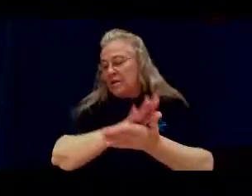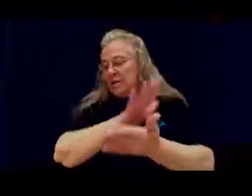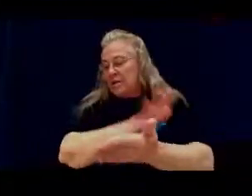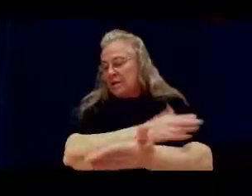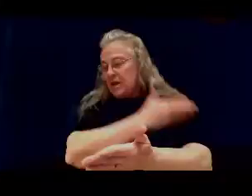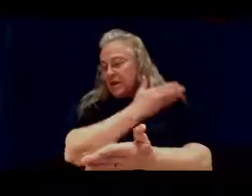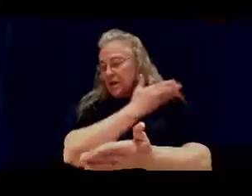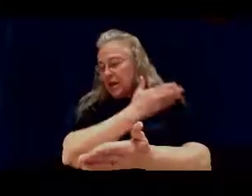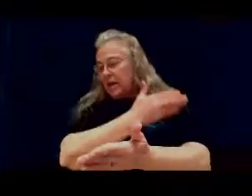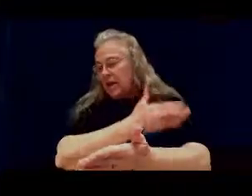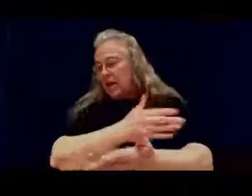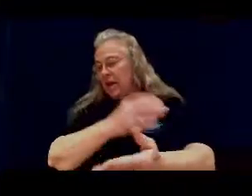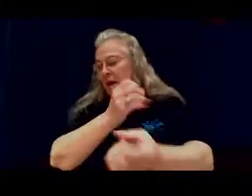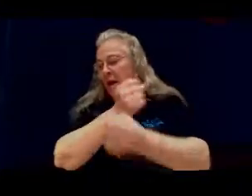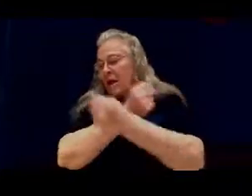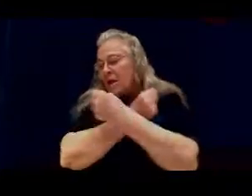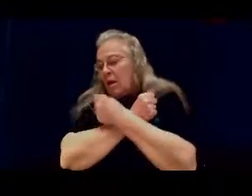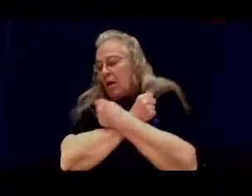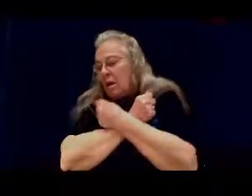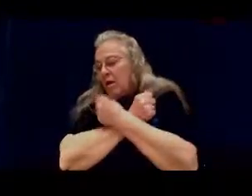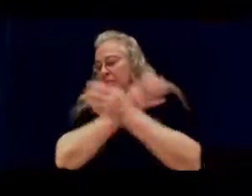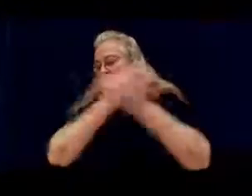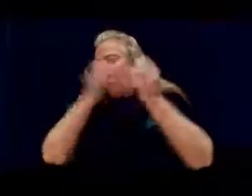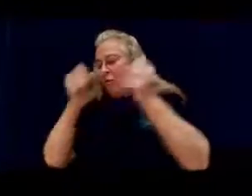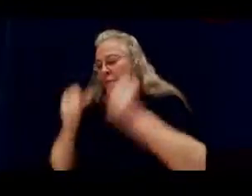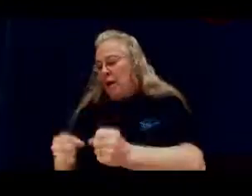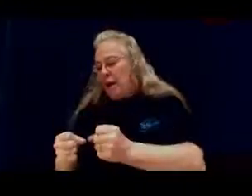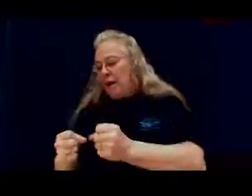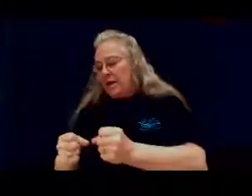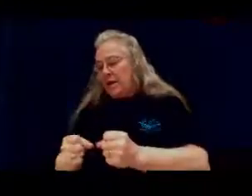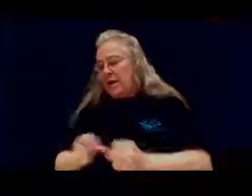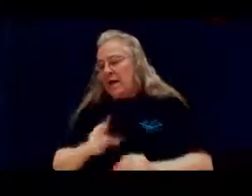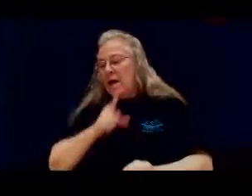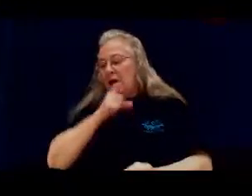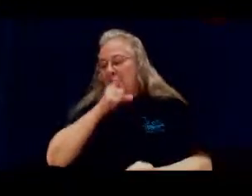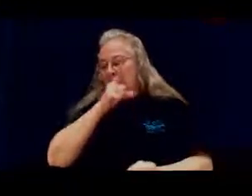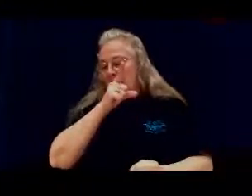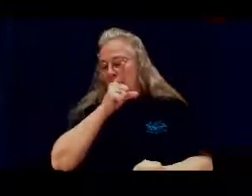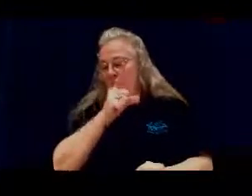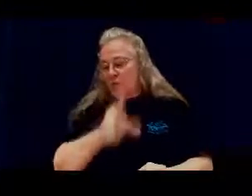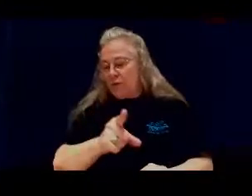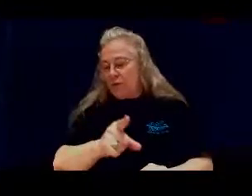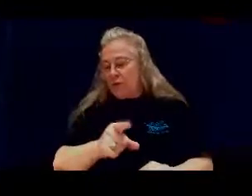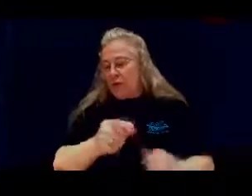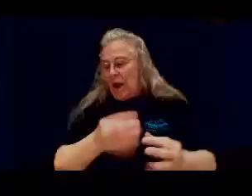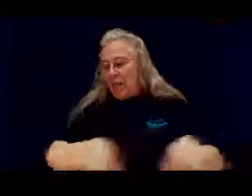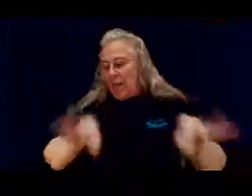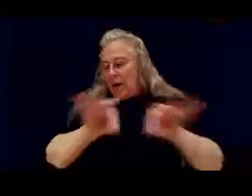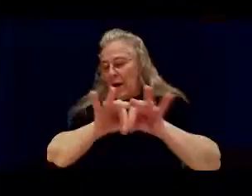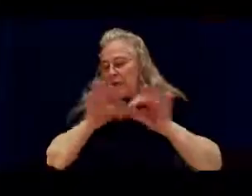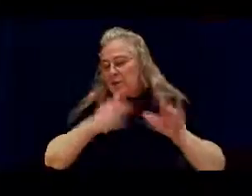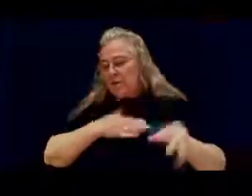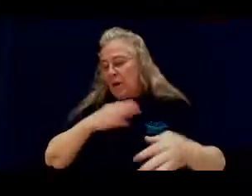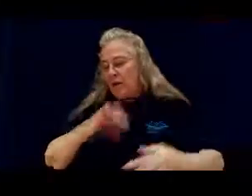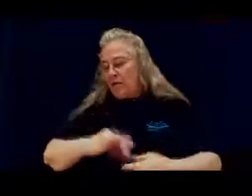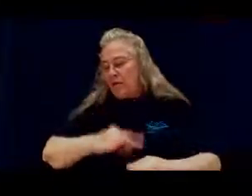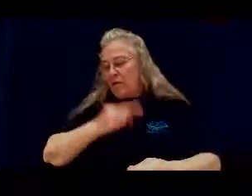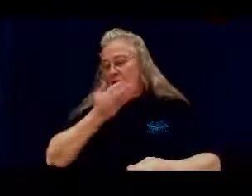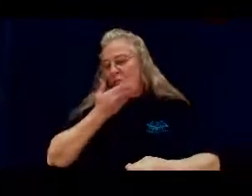praises sing. Love so mighty and so true merits my soul's